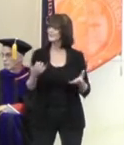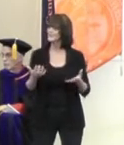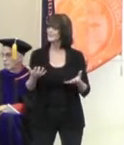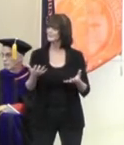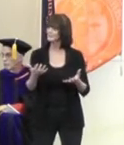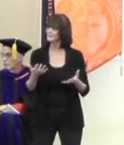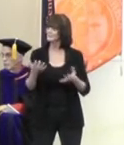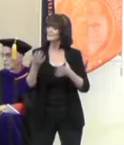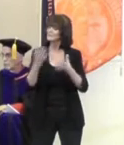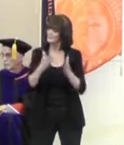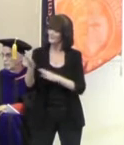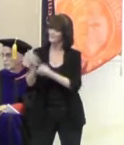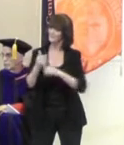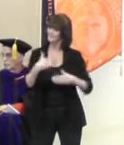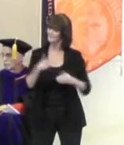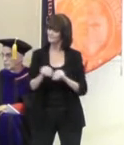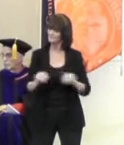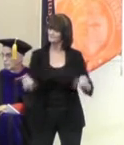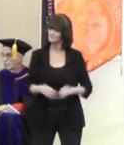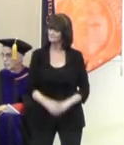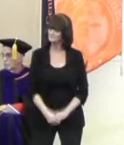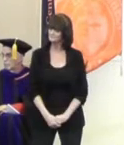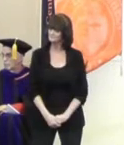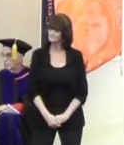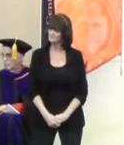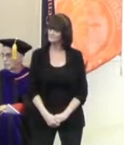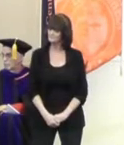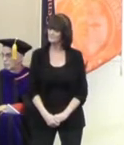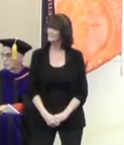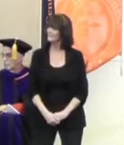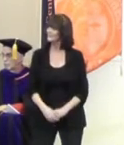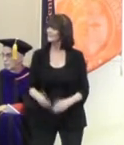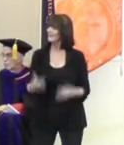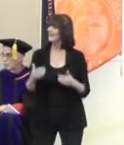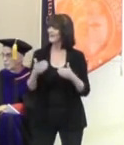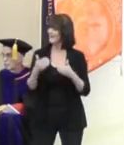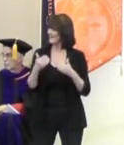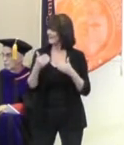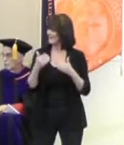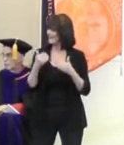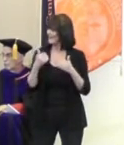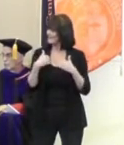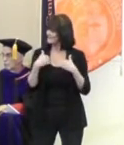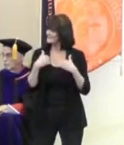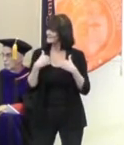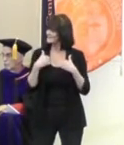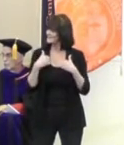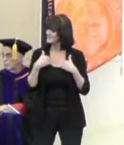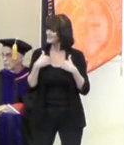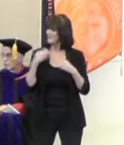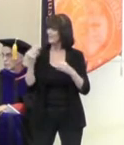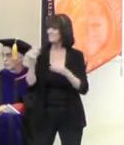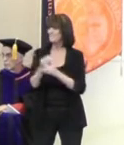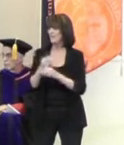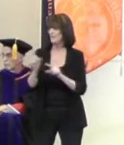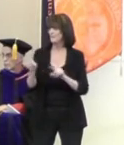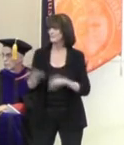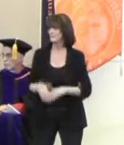I was going to get my diploma. And I had it exactly, and I had a math